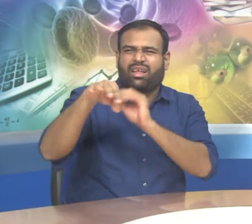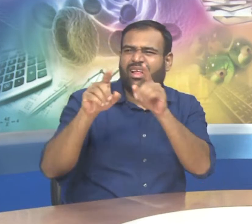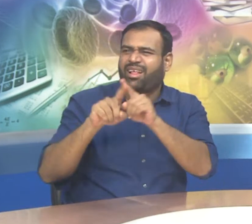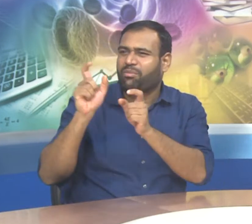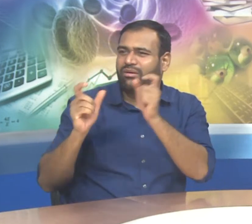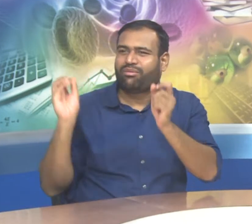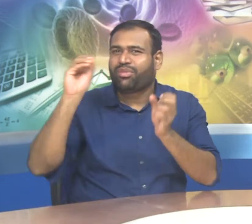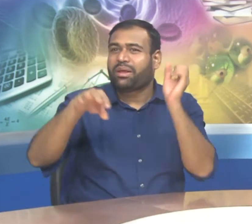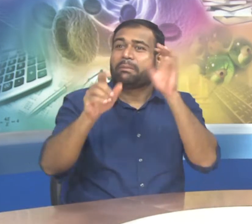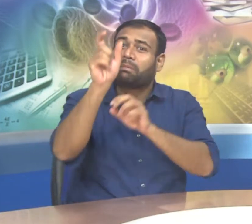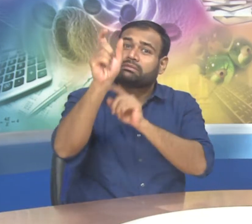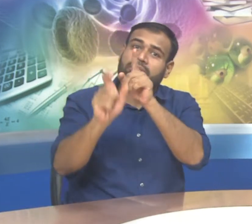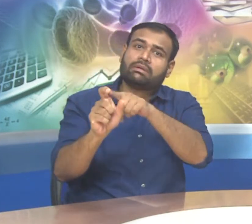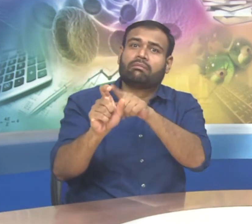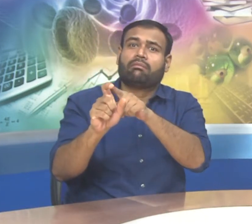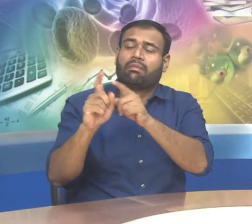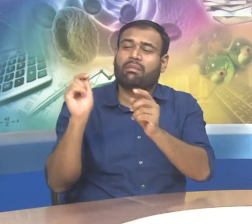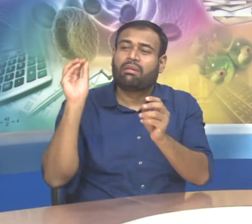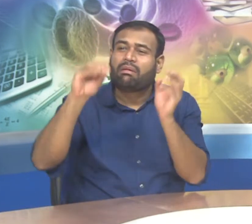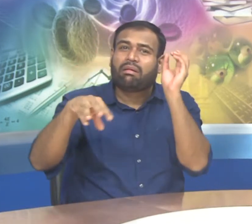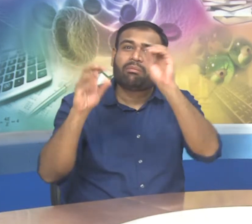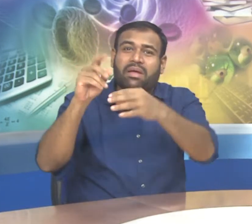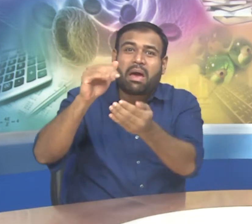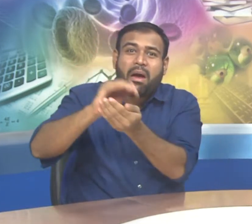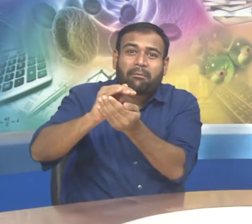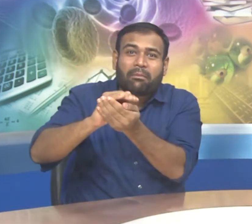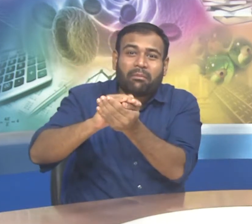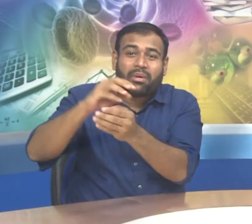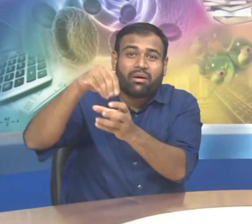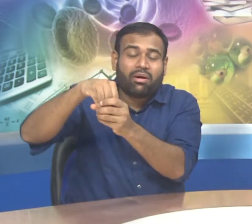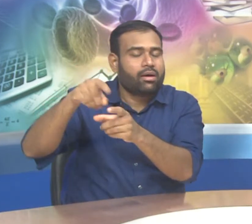because bank is a place where we can have faith and we can deposit any amount of money,